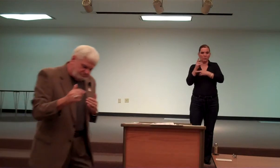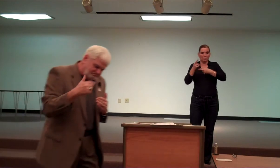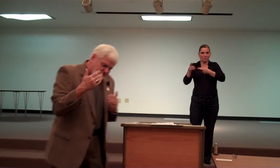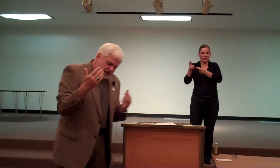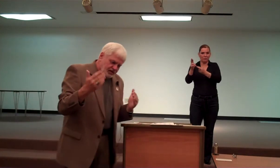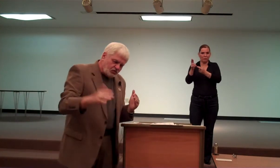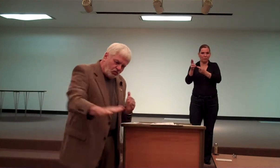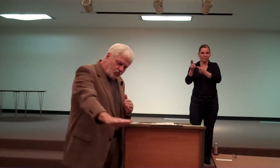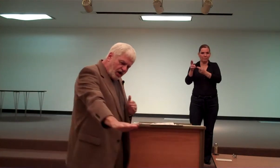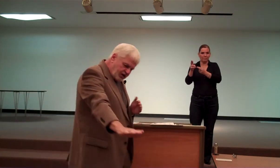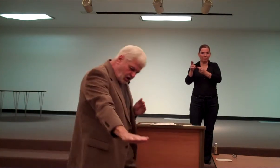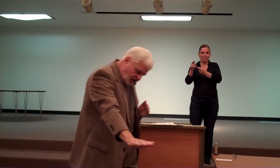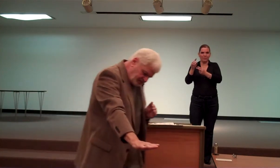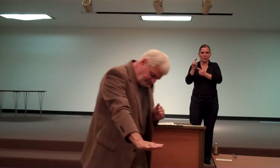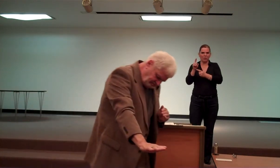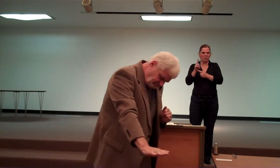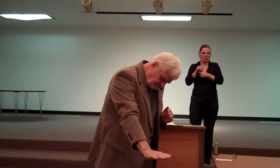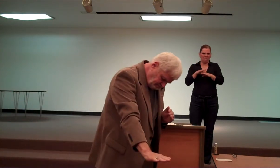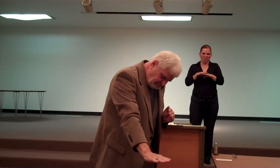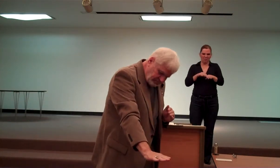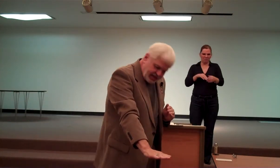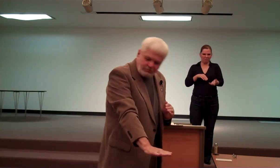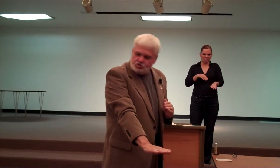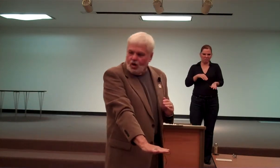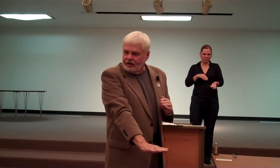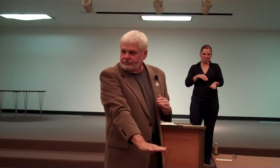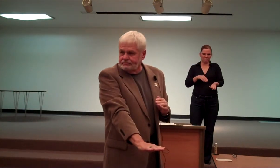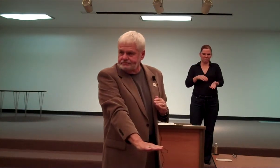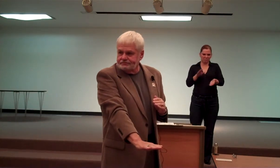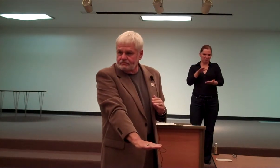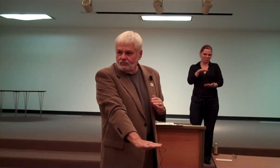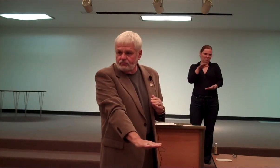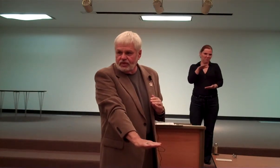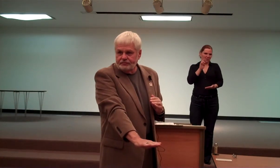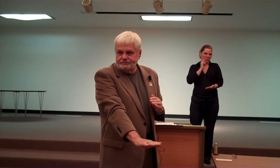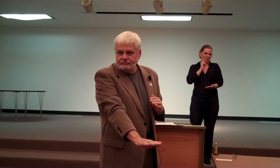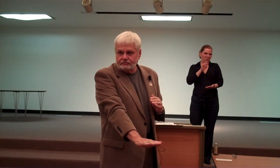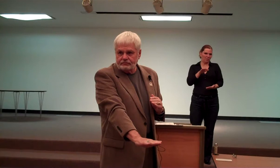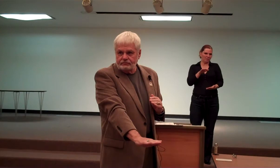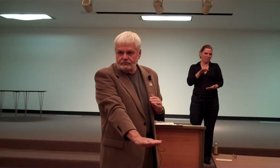could run on that much water.